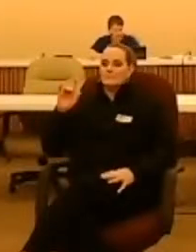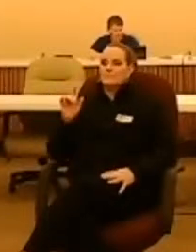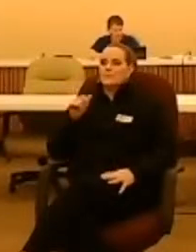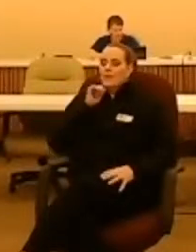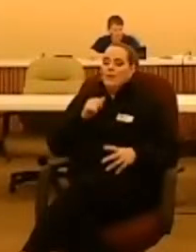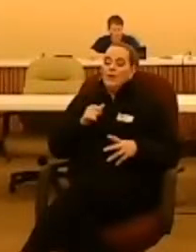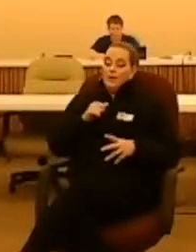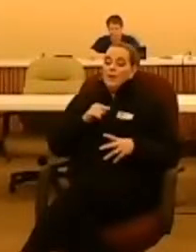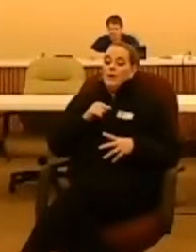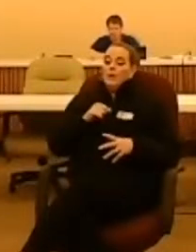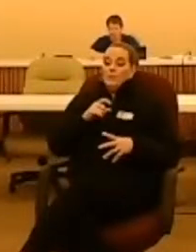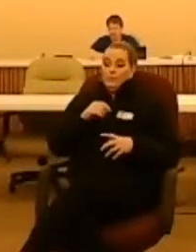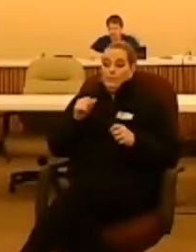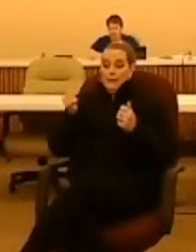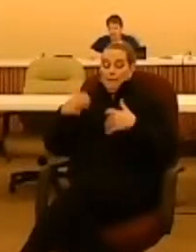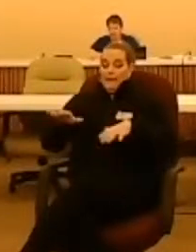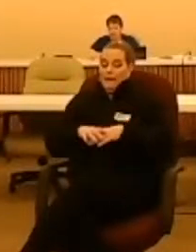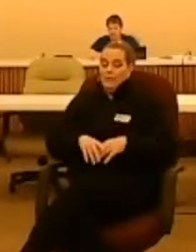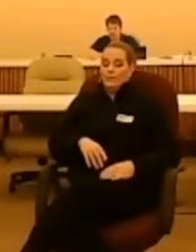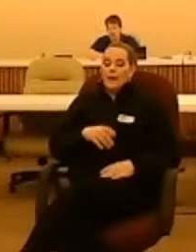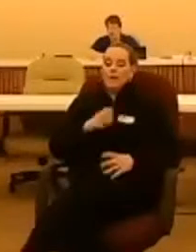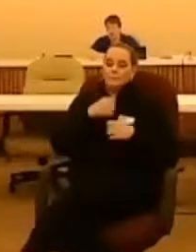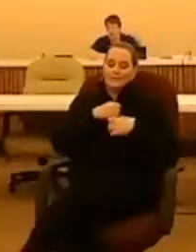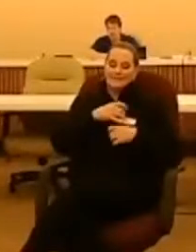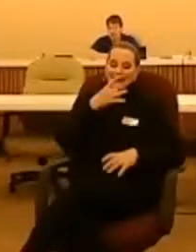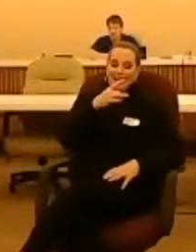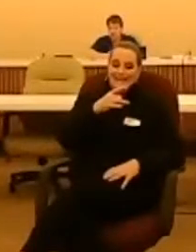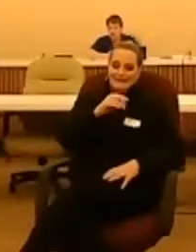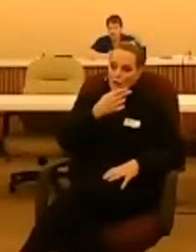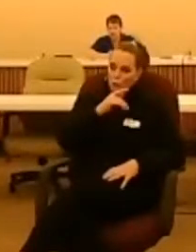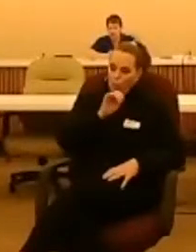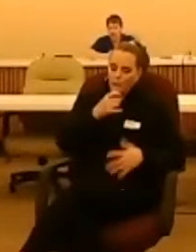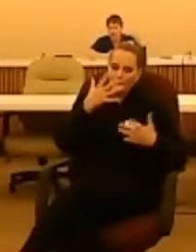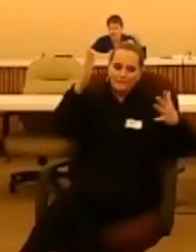additional land that was the 18-hole golf course was sold.